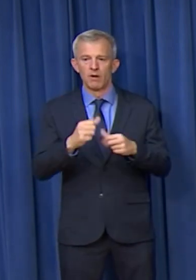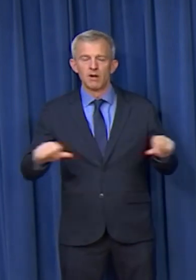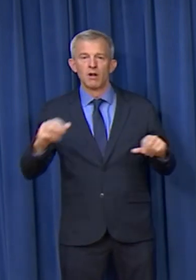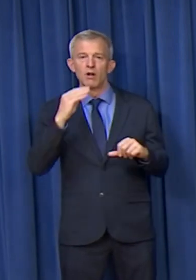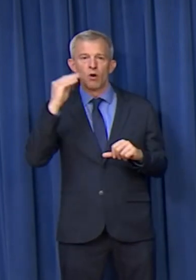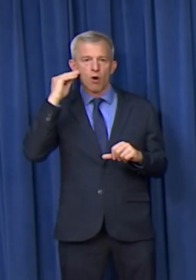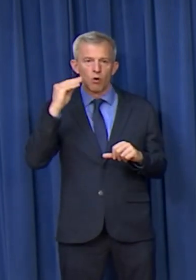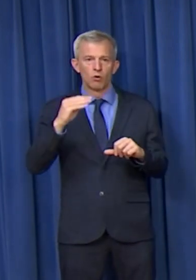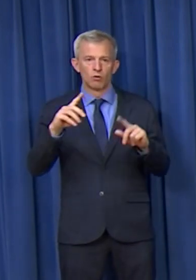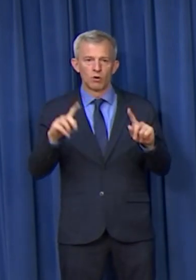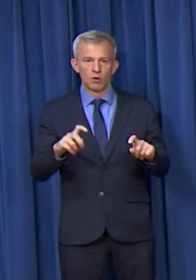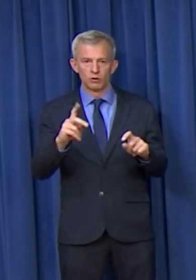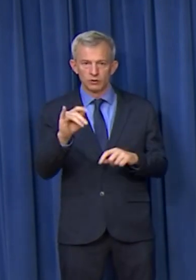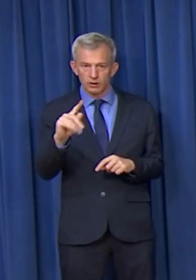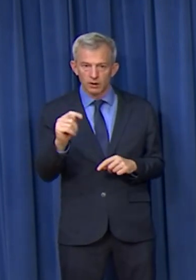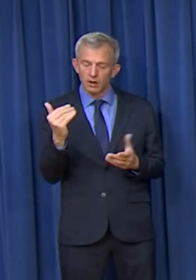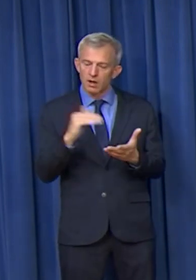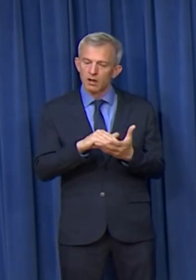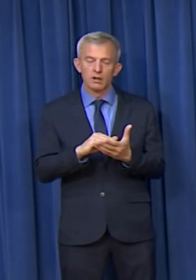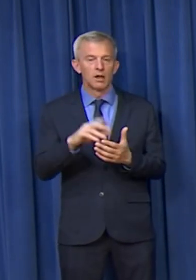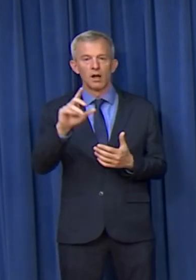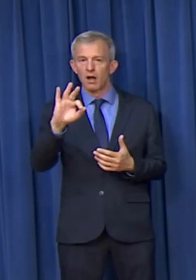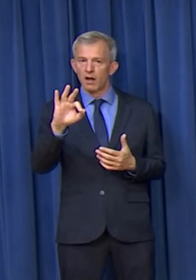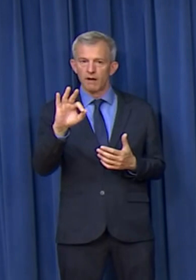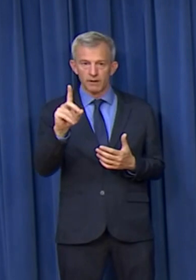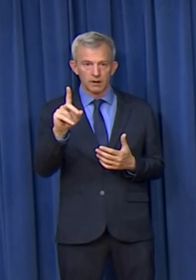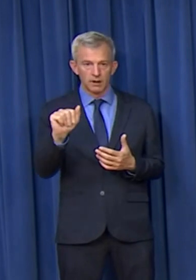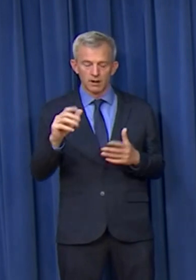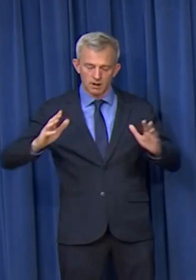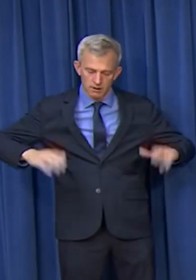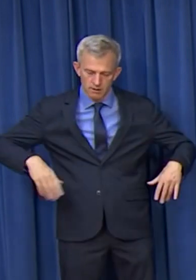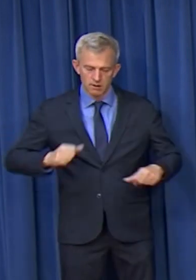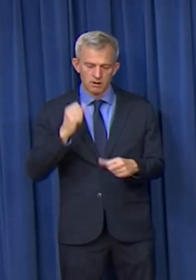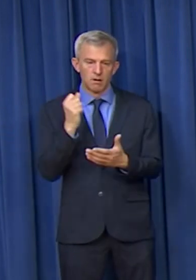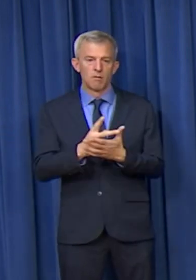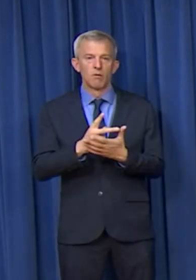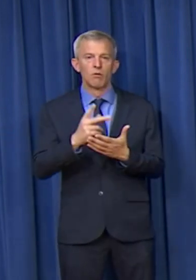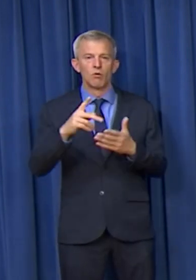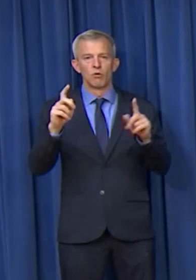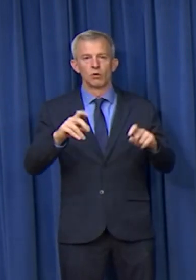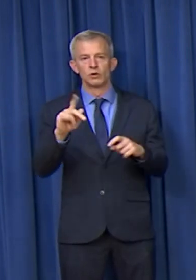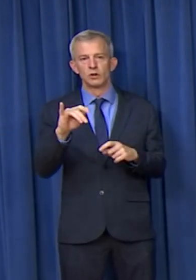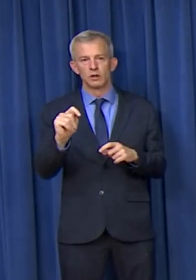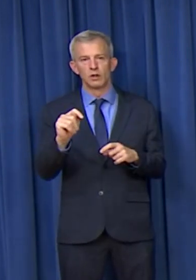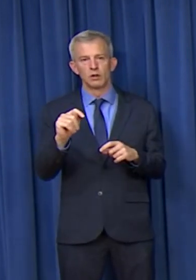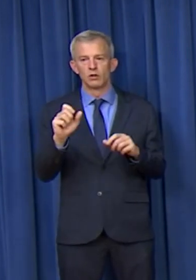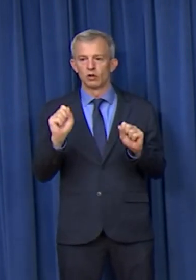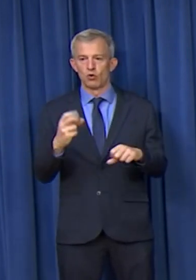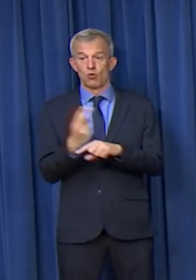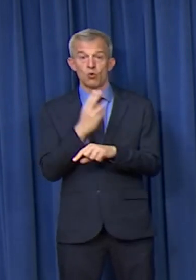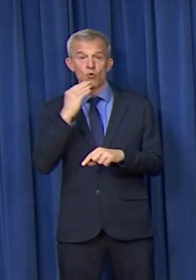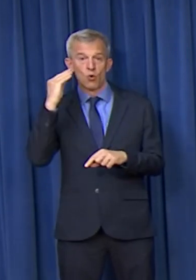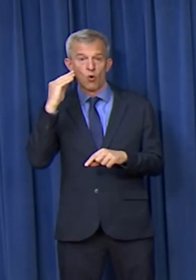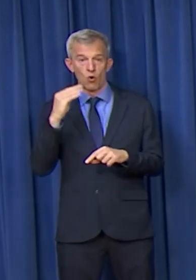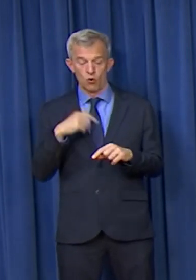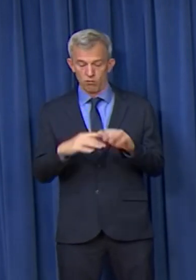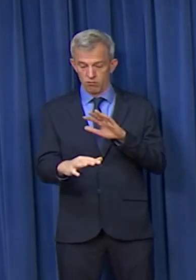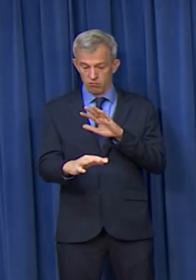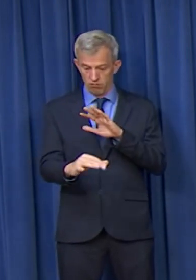not approved any test kit that can be used at home to detect the COVID-19